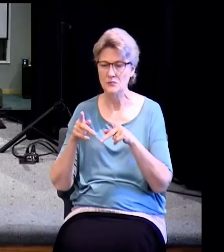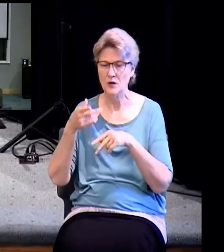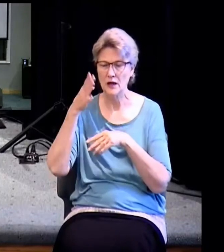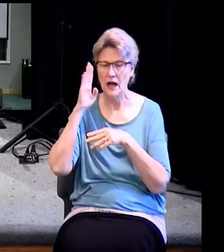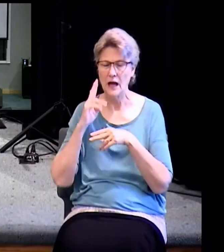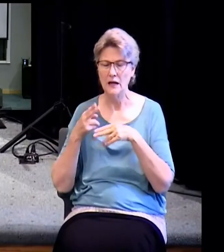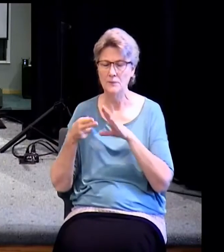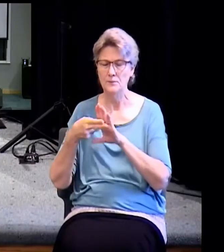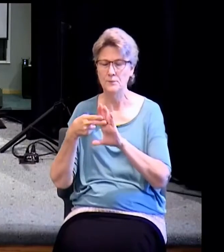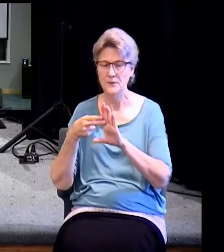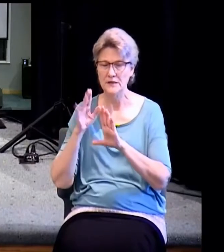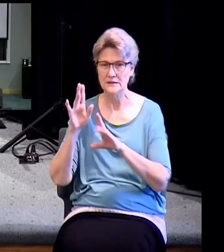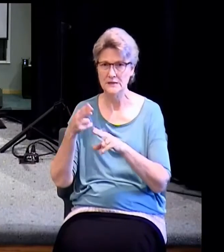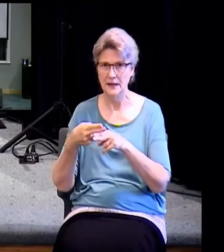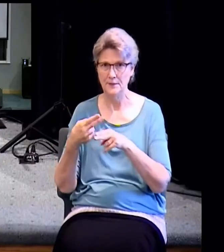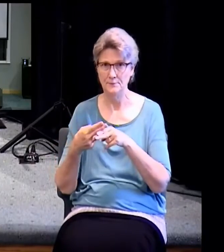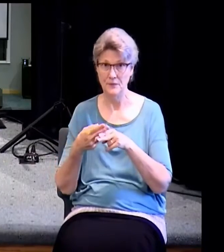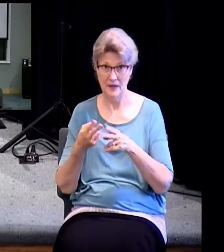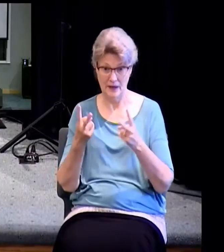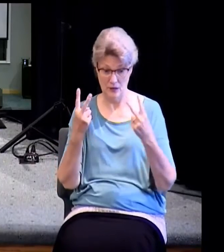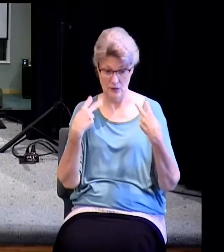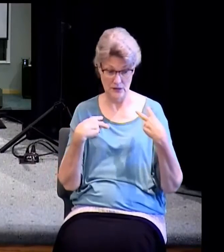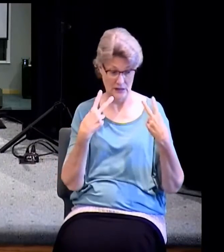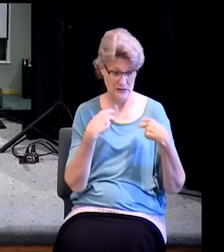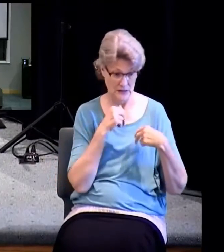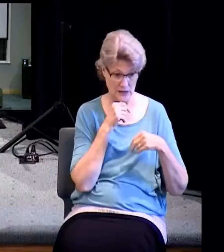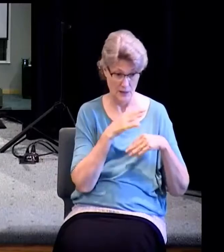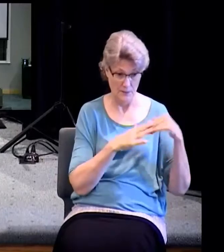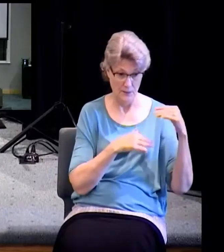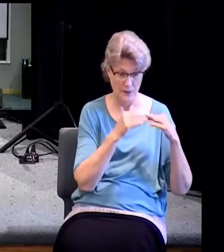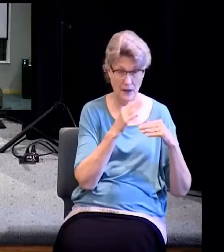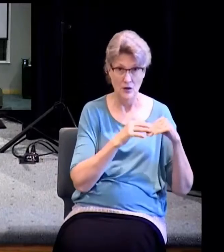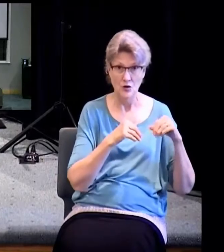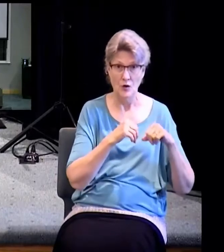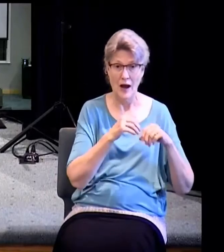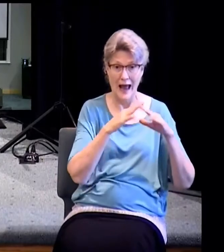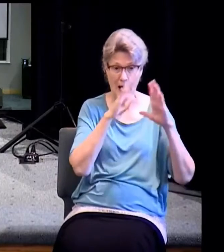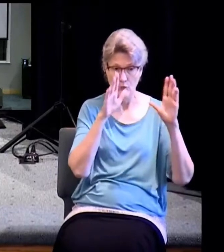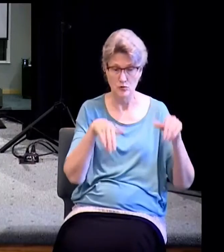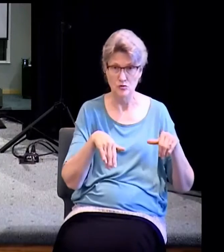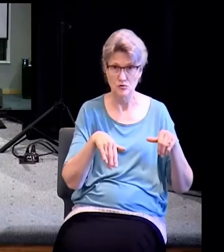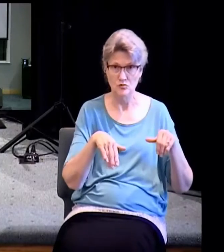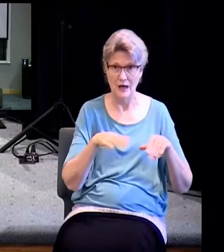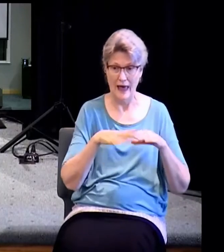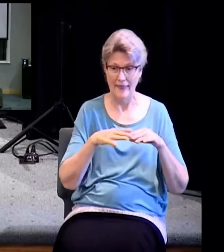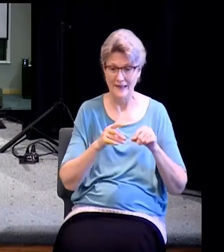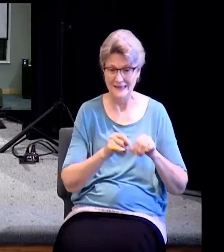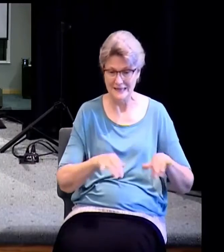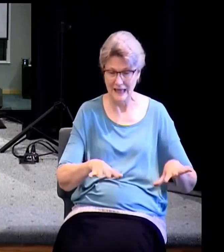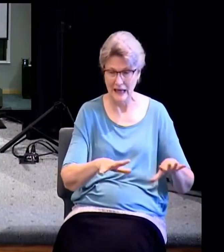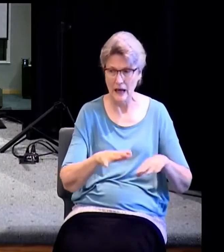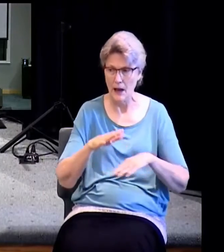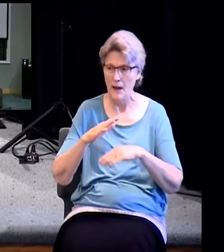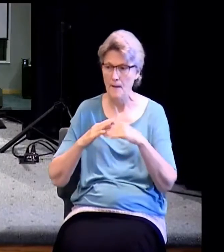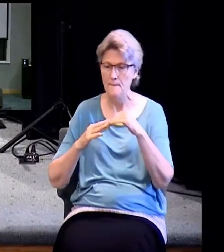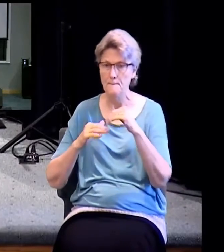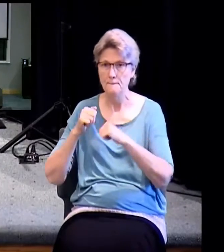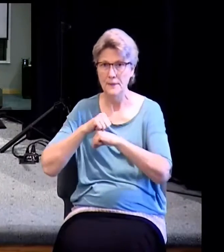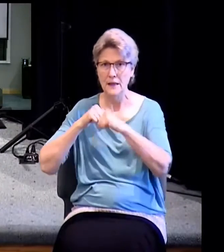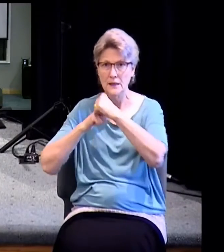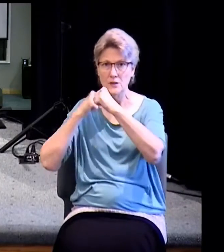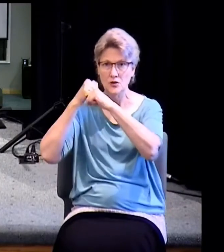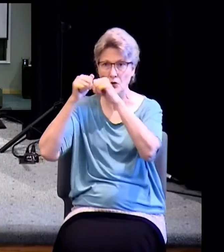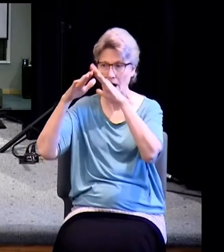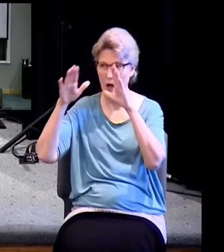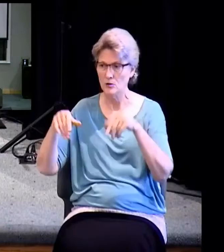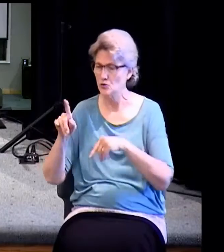looked at us in the flesh and said, "Don't build your house on the sand." Build your house on the